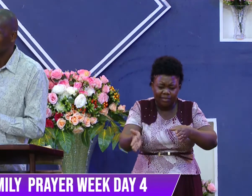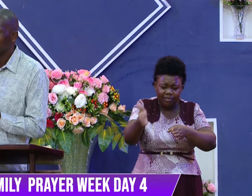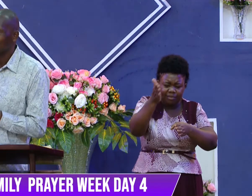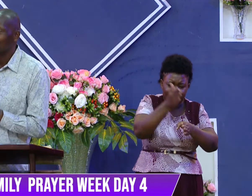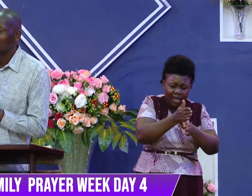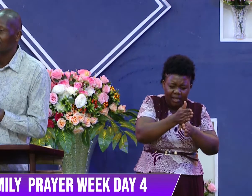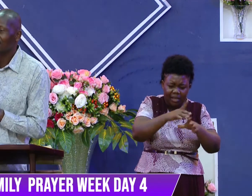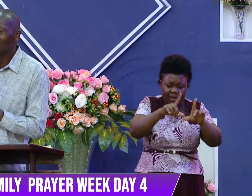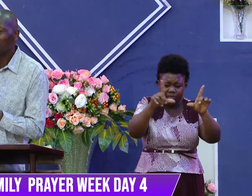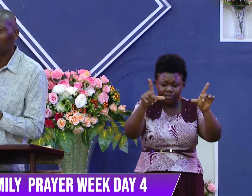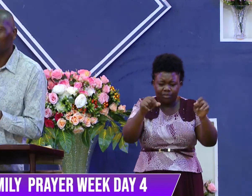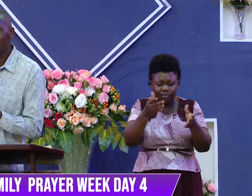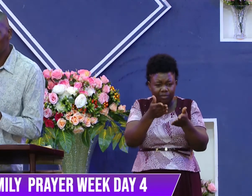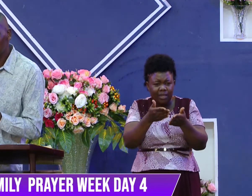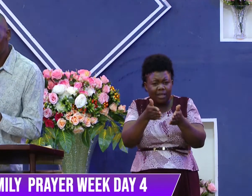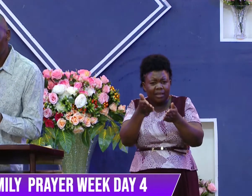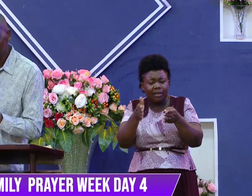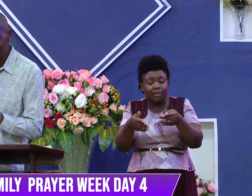Whenever they add on another brick,